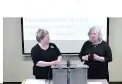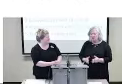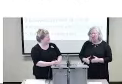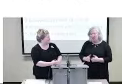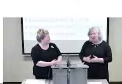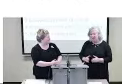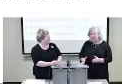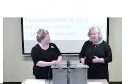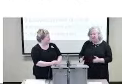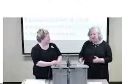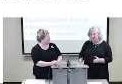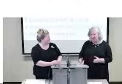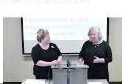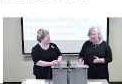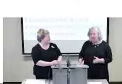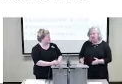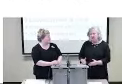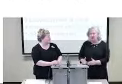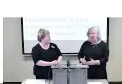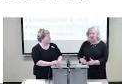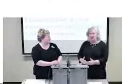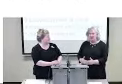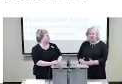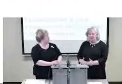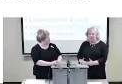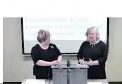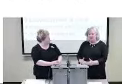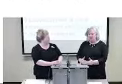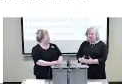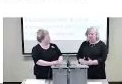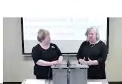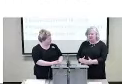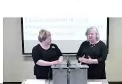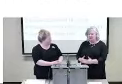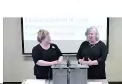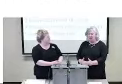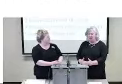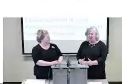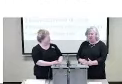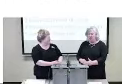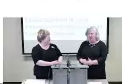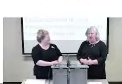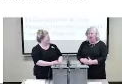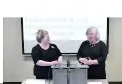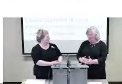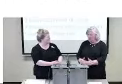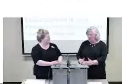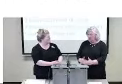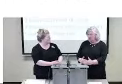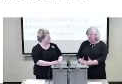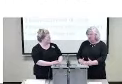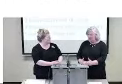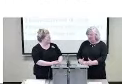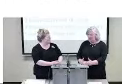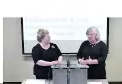when you have a lot of decisions to make it's good to write it down on paper sit down write it on paper um as we